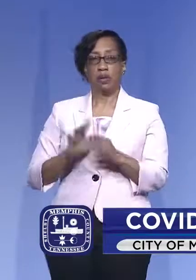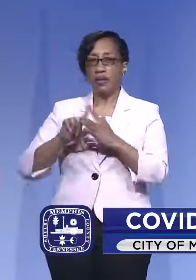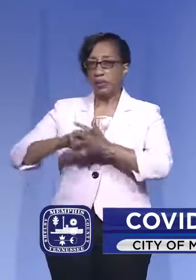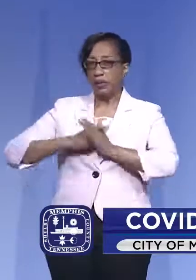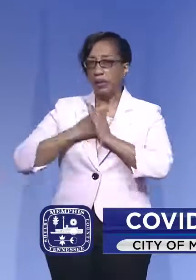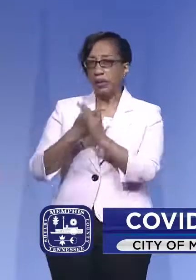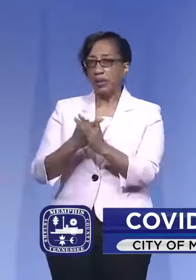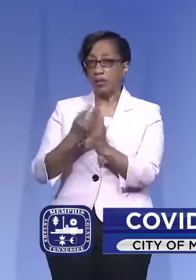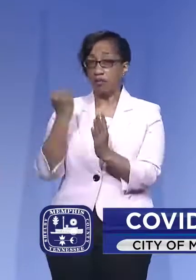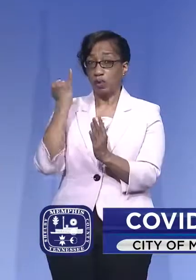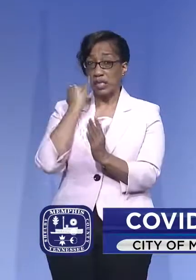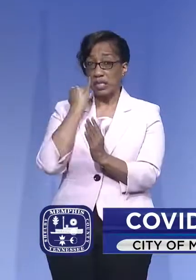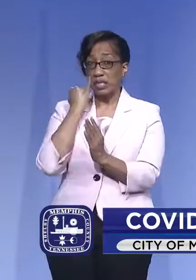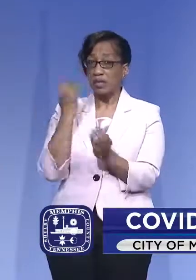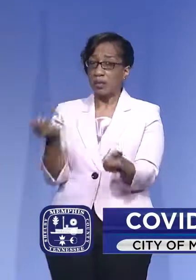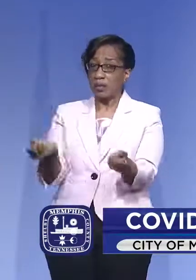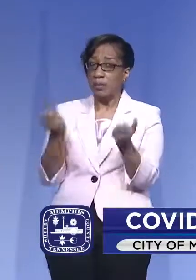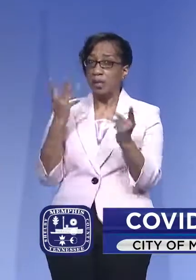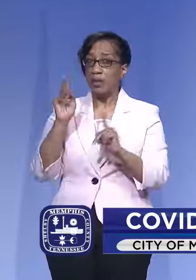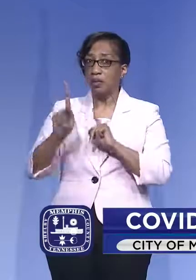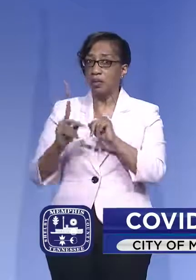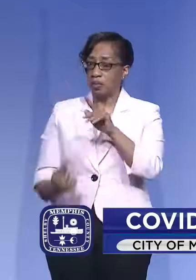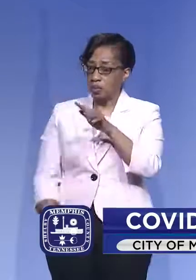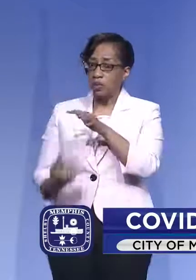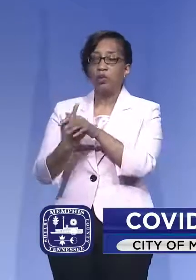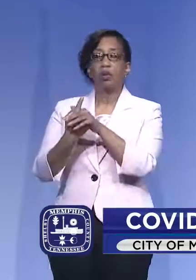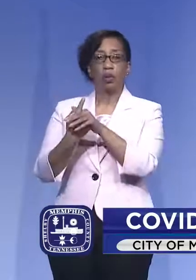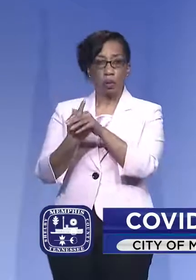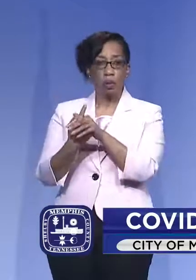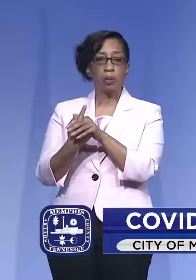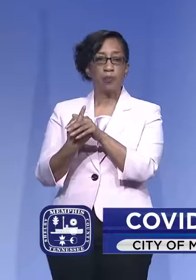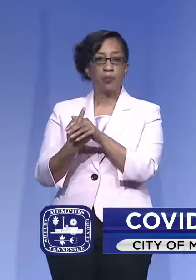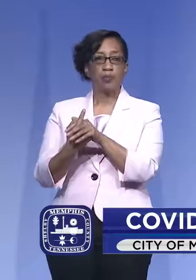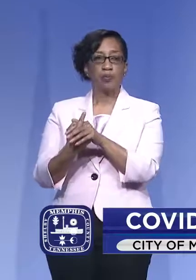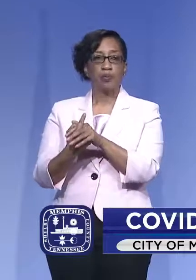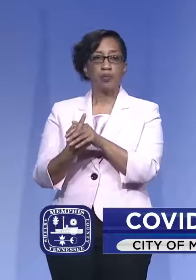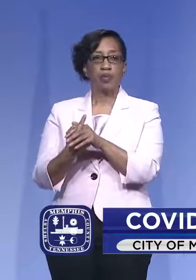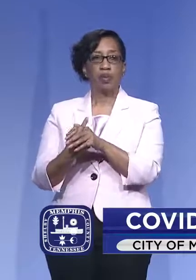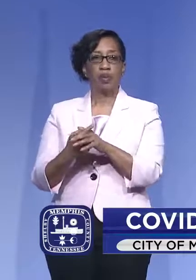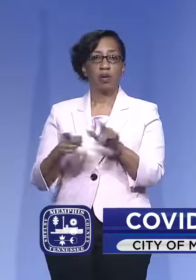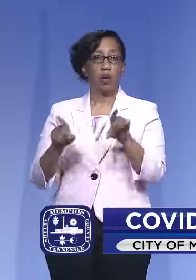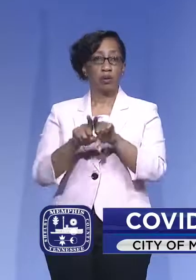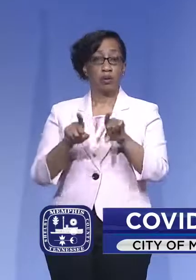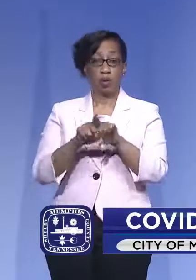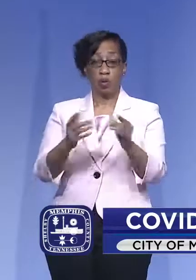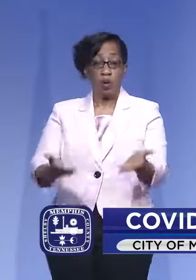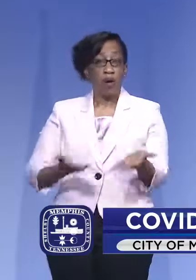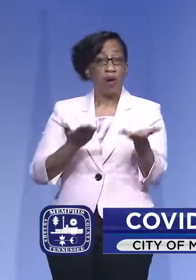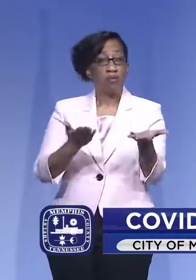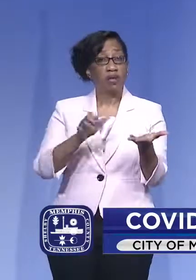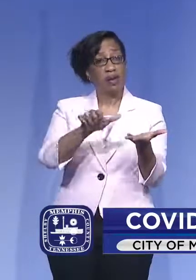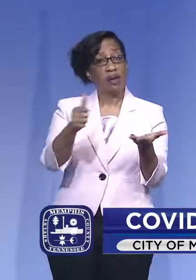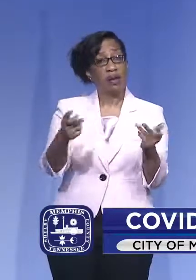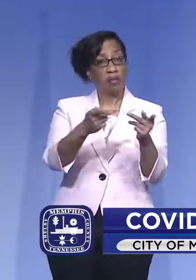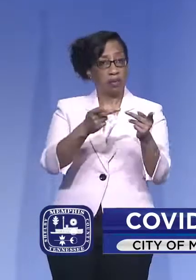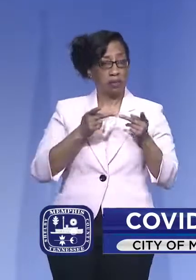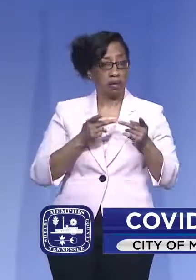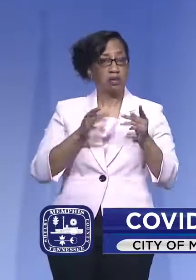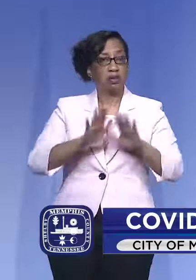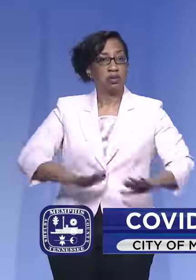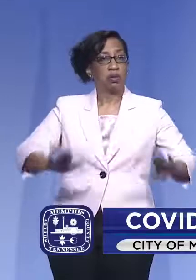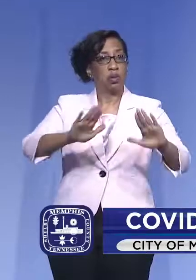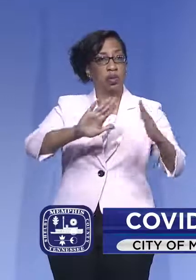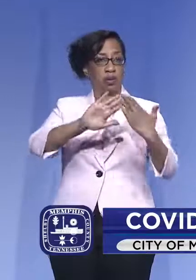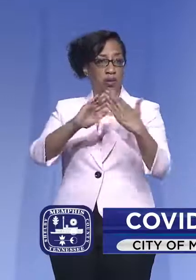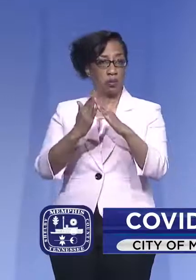see a significantly high demand, we would also move to offer that at other pods throughout the community, but we're